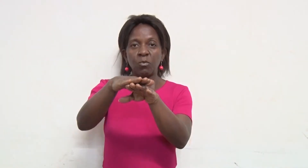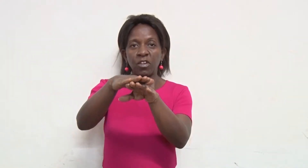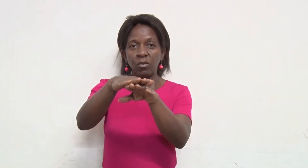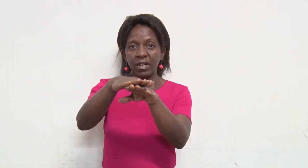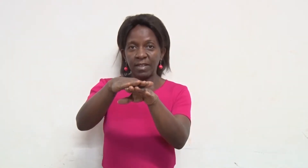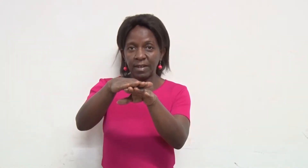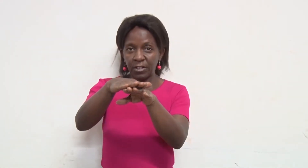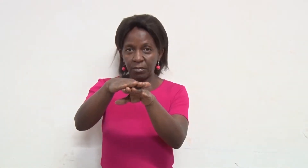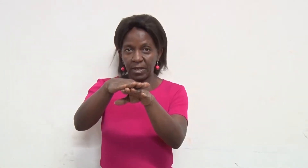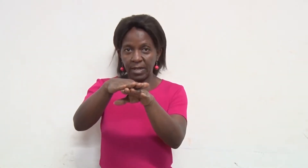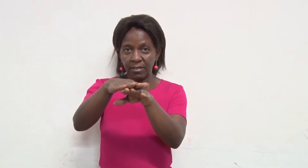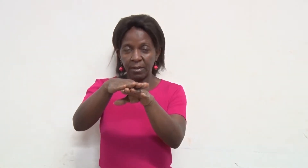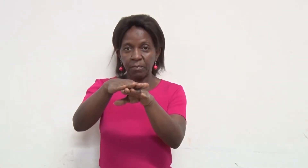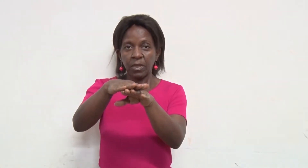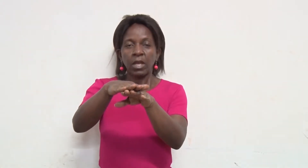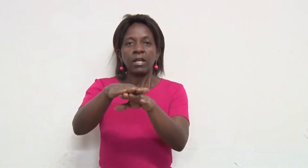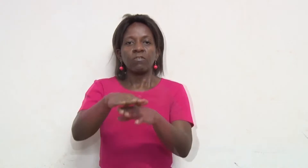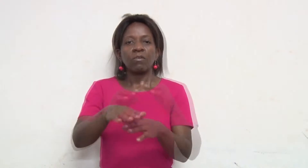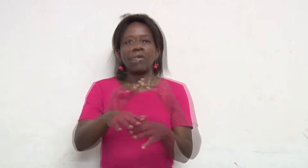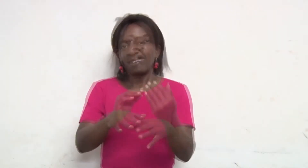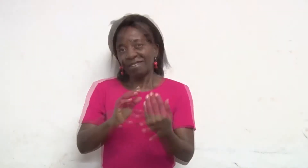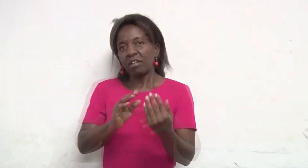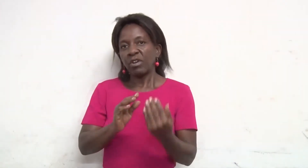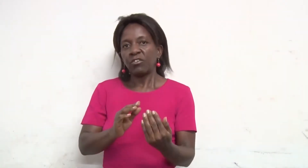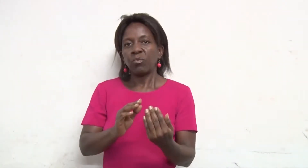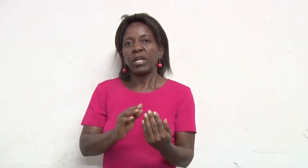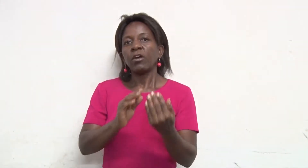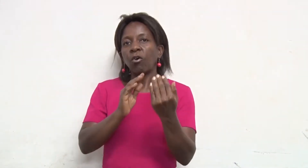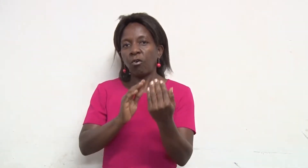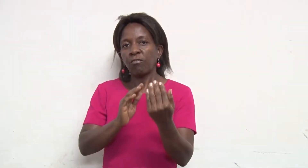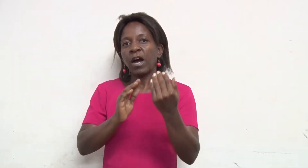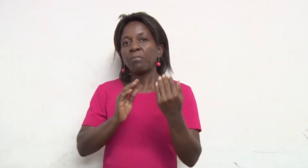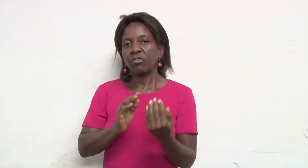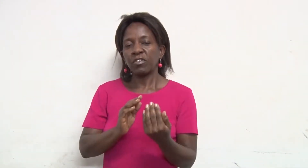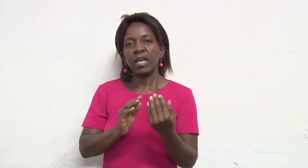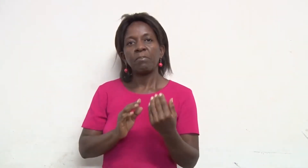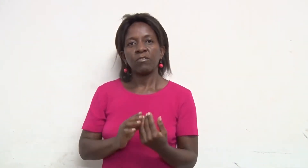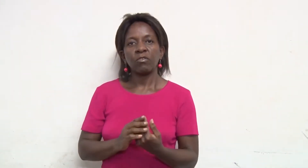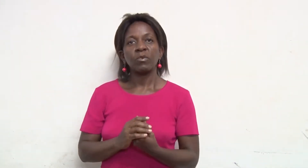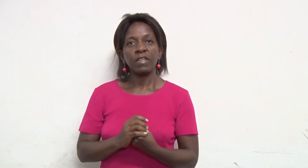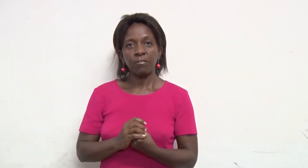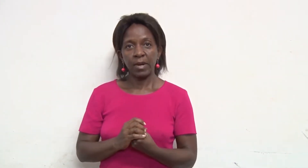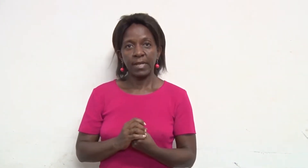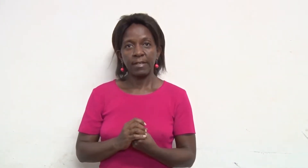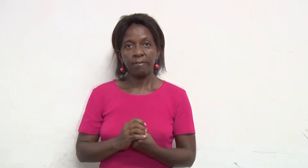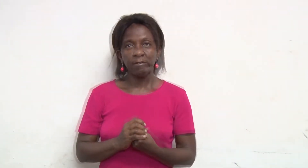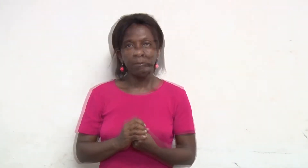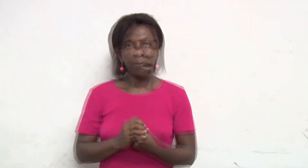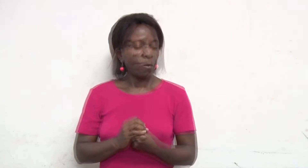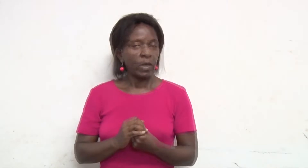shall look at that a little bit later. So that is the right way of approaching a person with deaf blindness. When